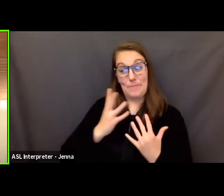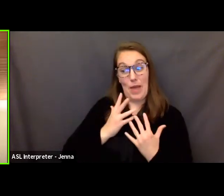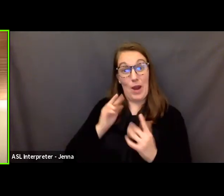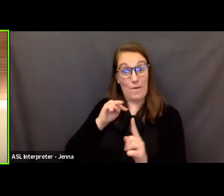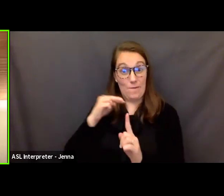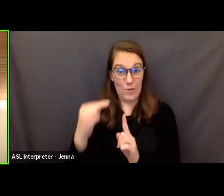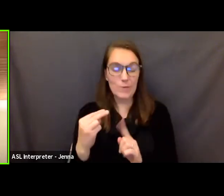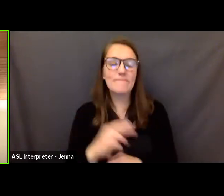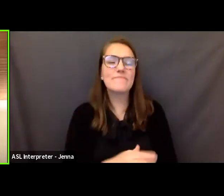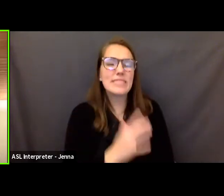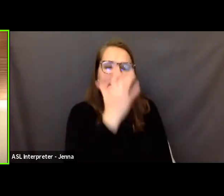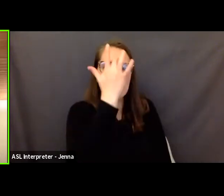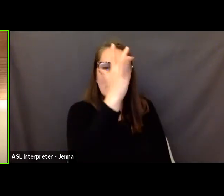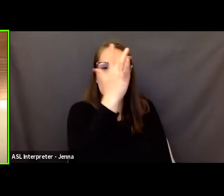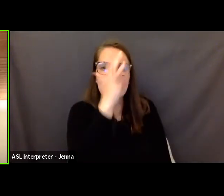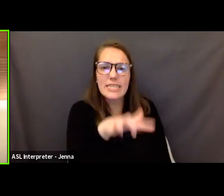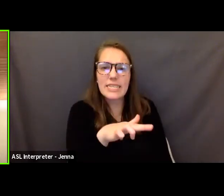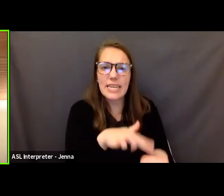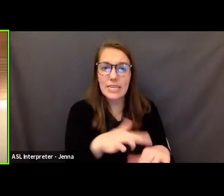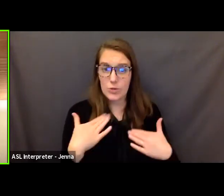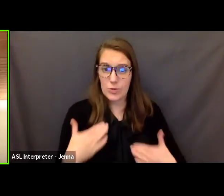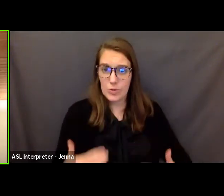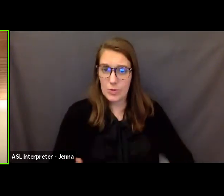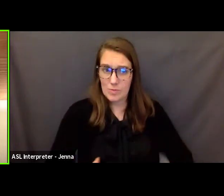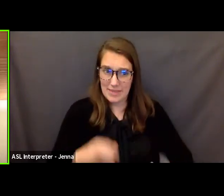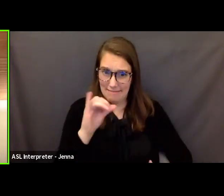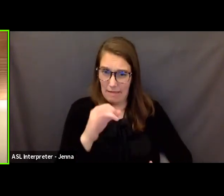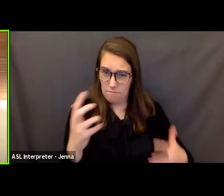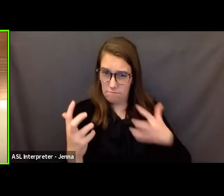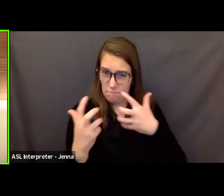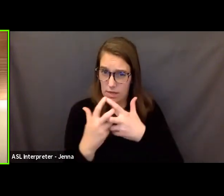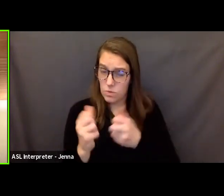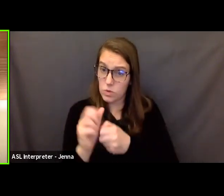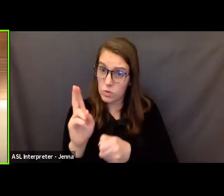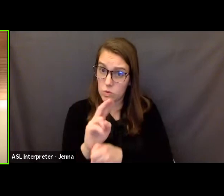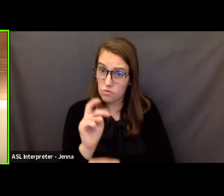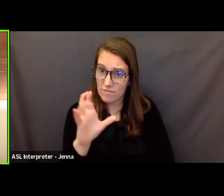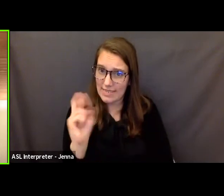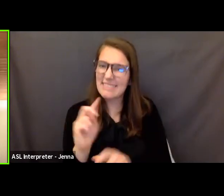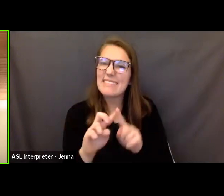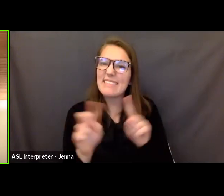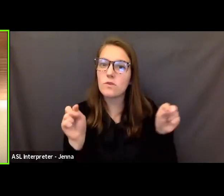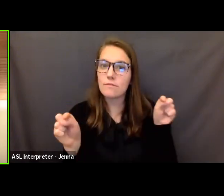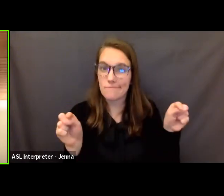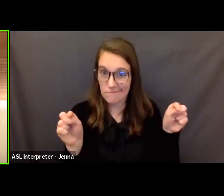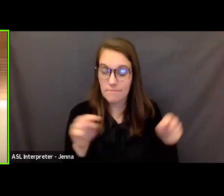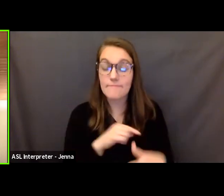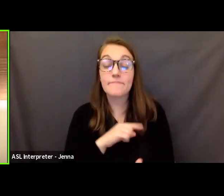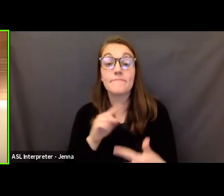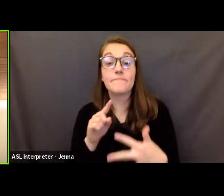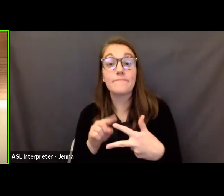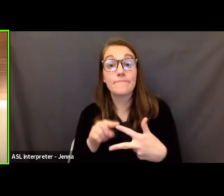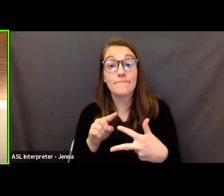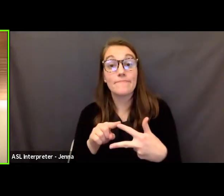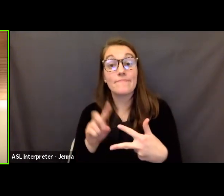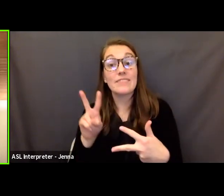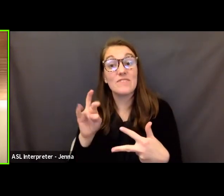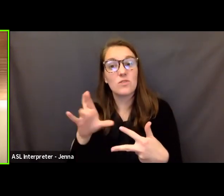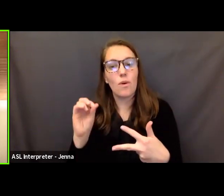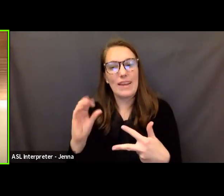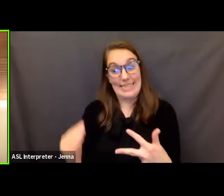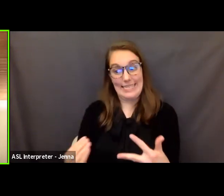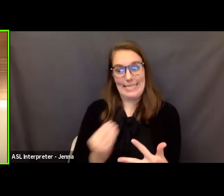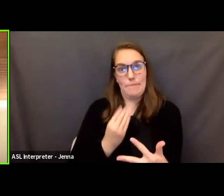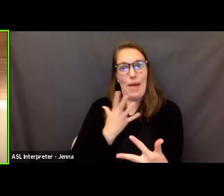being is not identical to having the use of reason. Second, Vitoria's Aquinas-inspired view that the